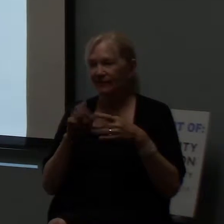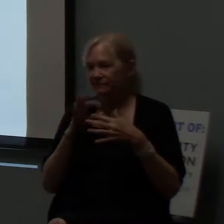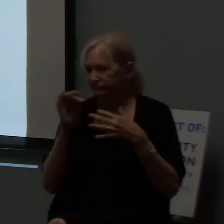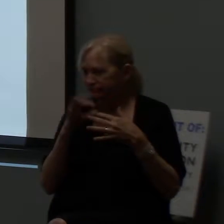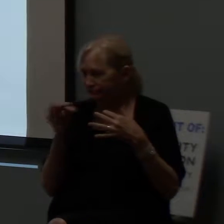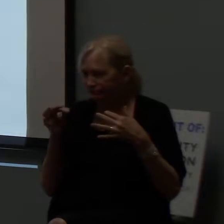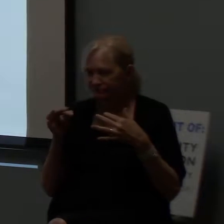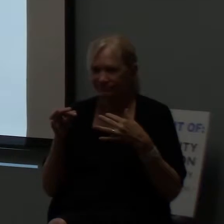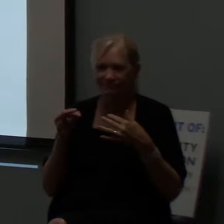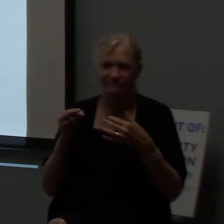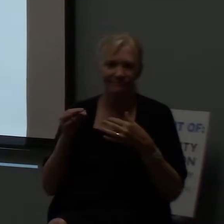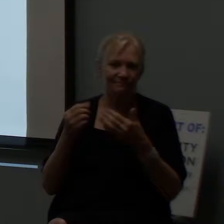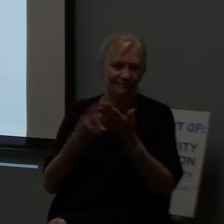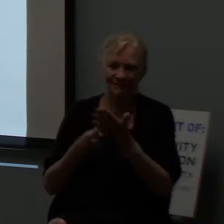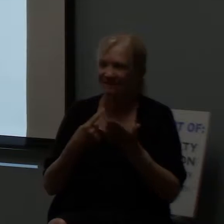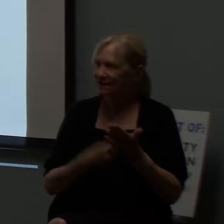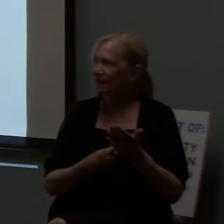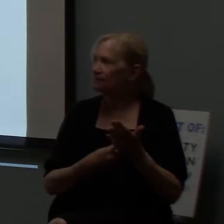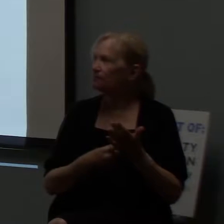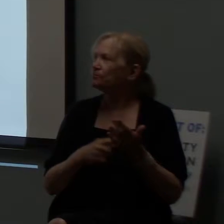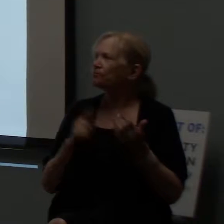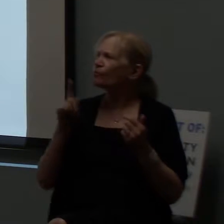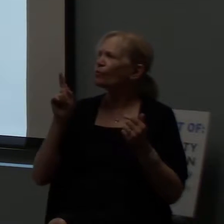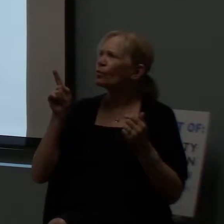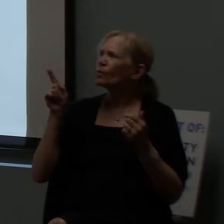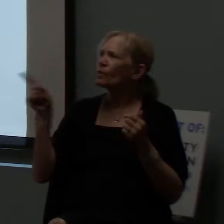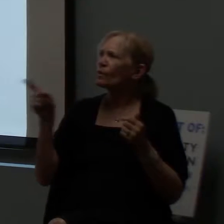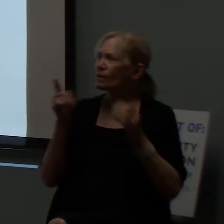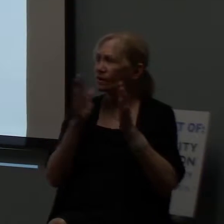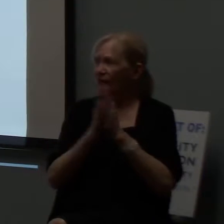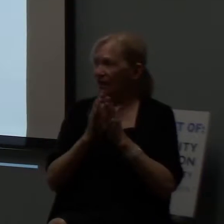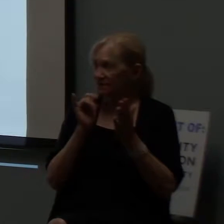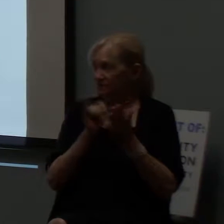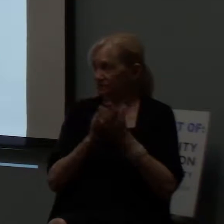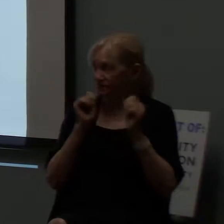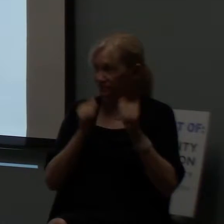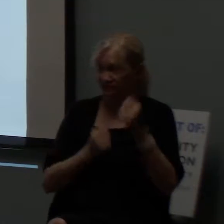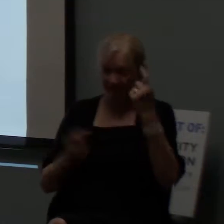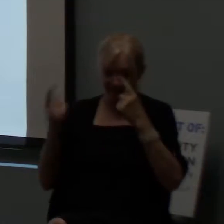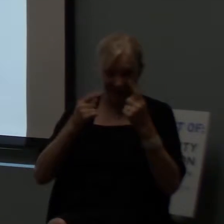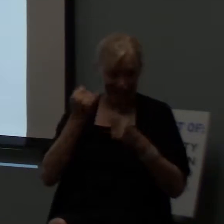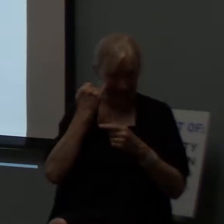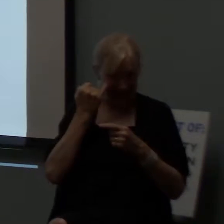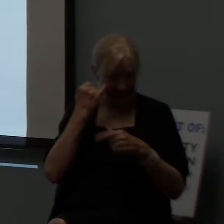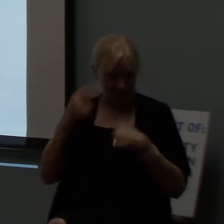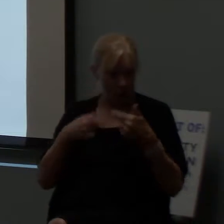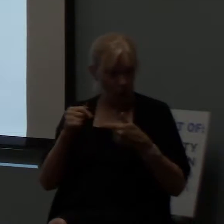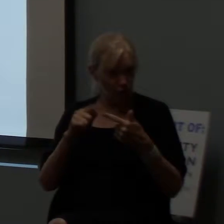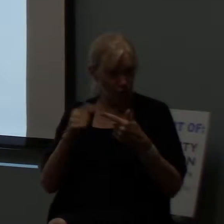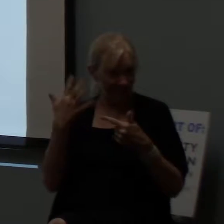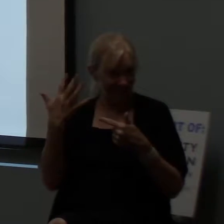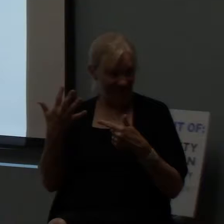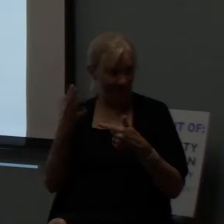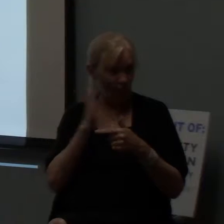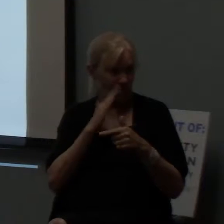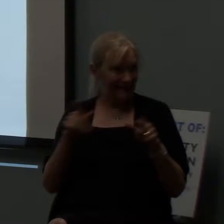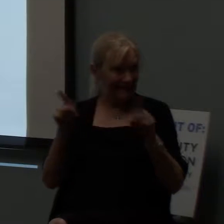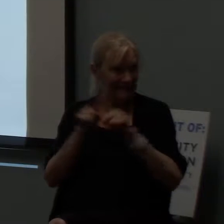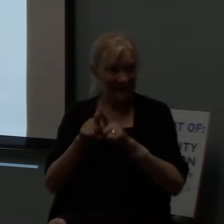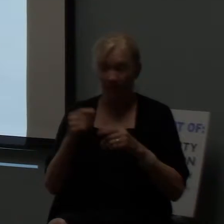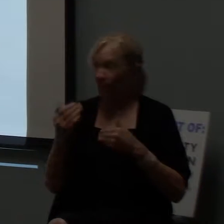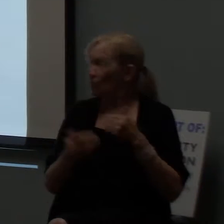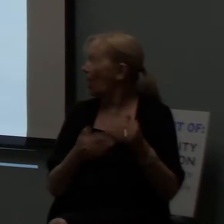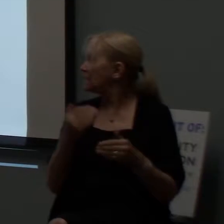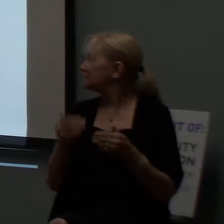get to something that they agree on. So I asked that so we can consider if it goes to 5, will that be the same process or will that change? So if it